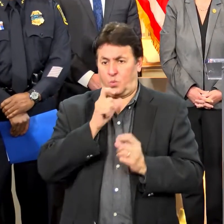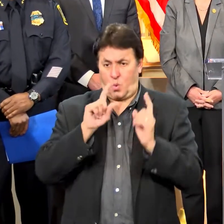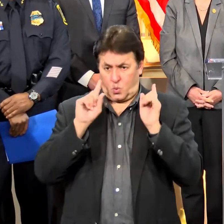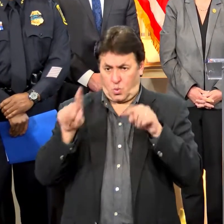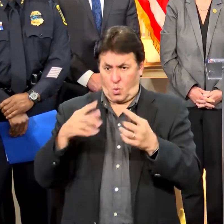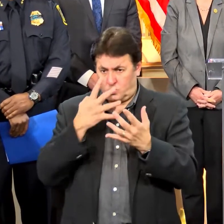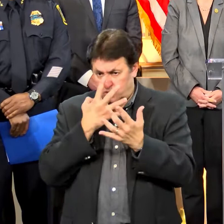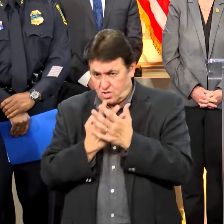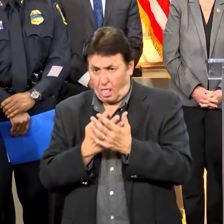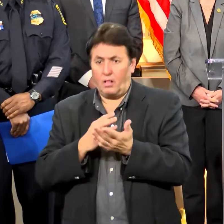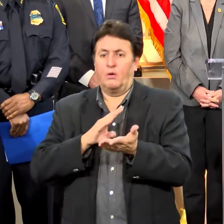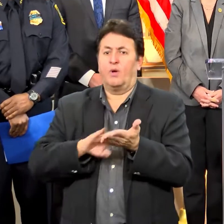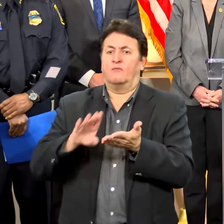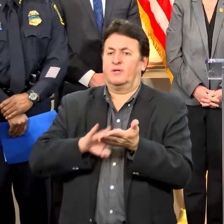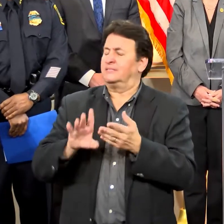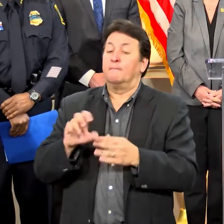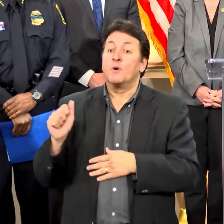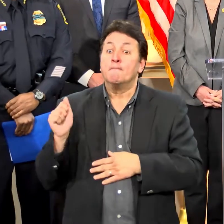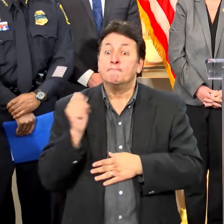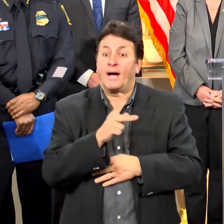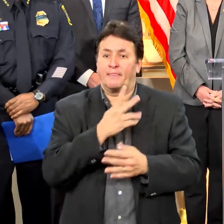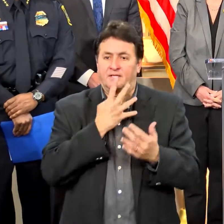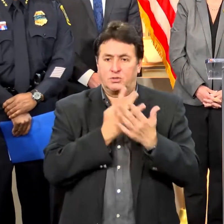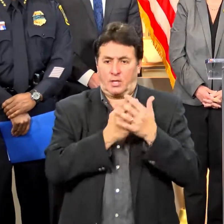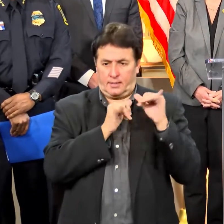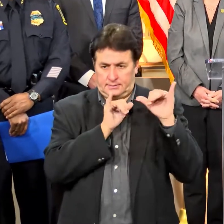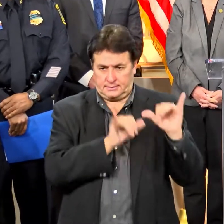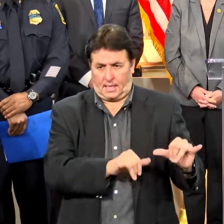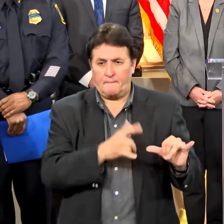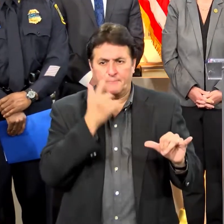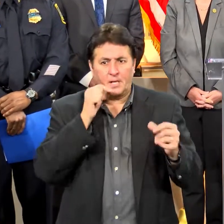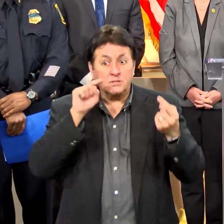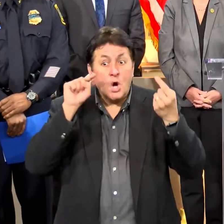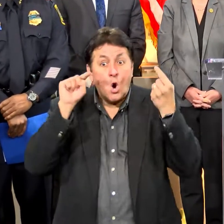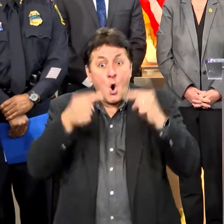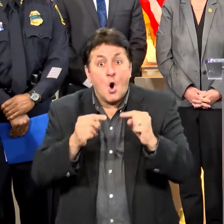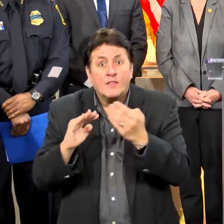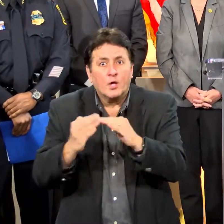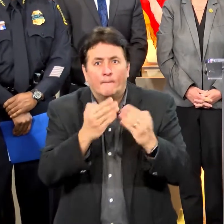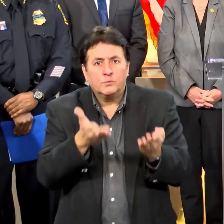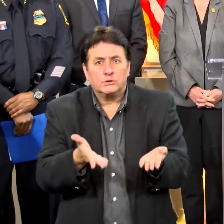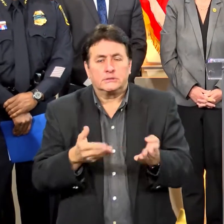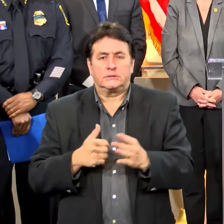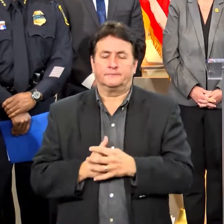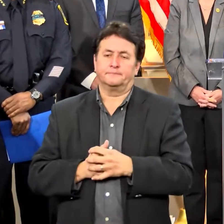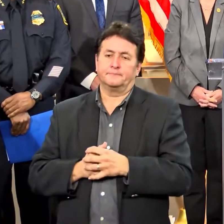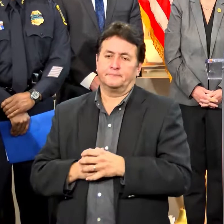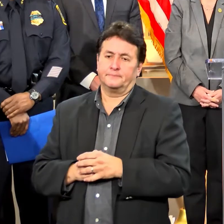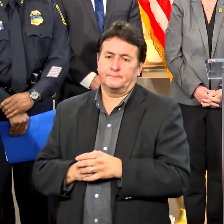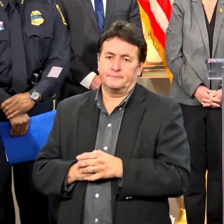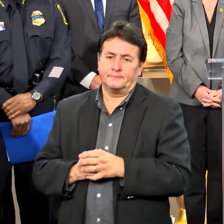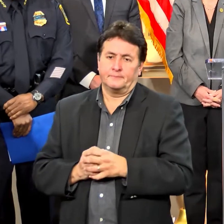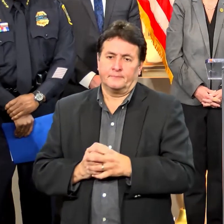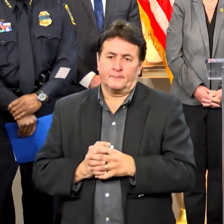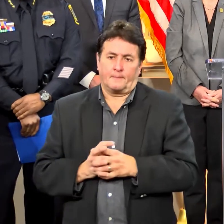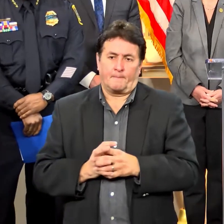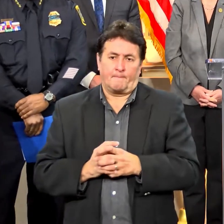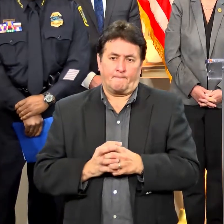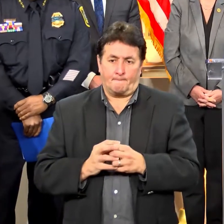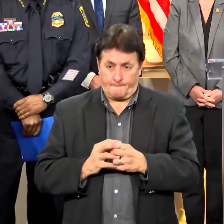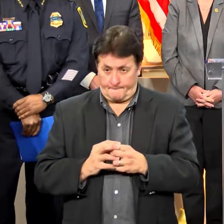of harm to our community. Regardless of what we do, even if we add more